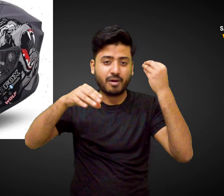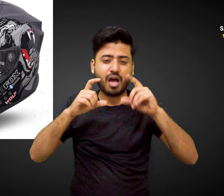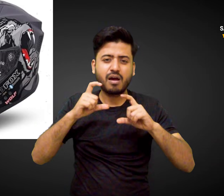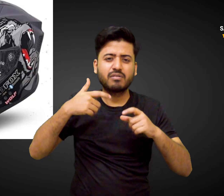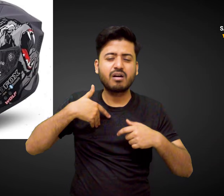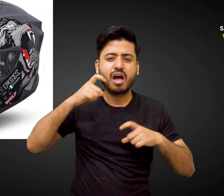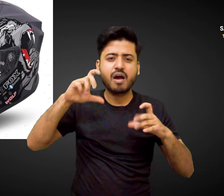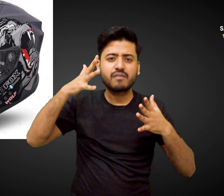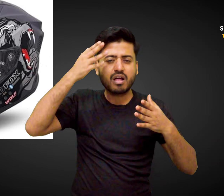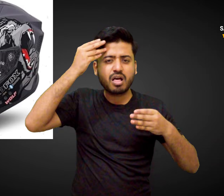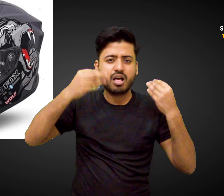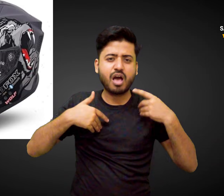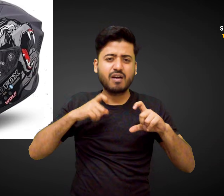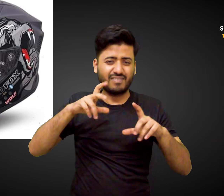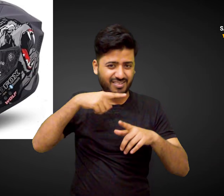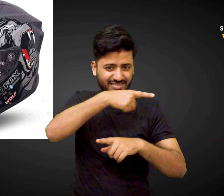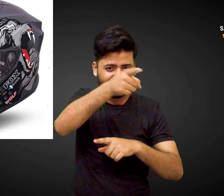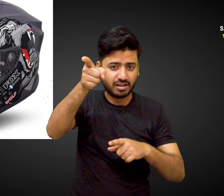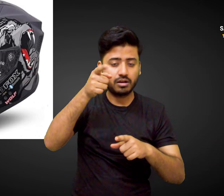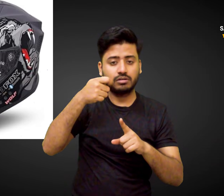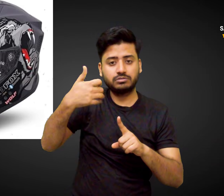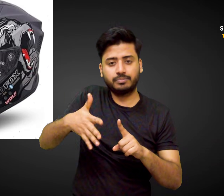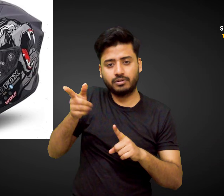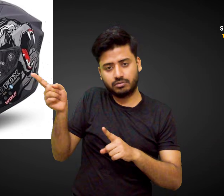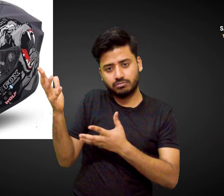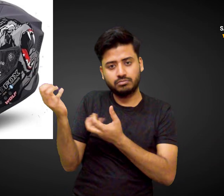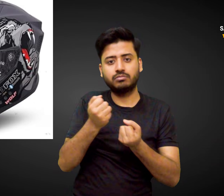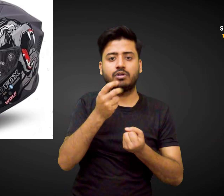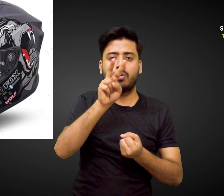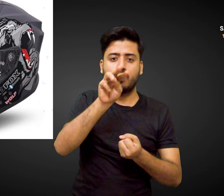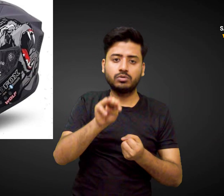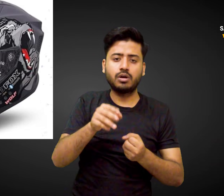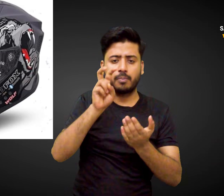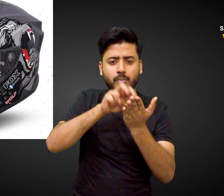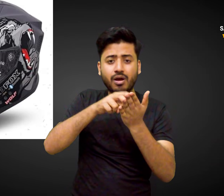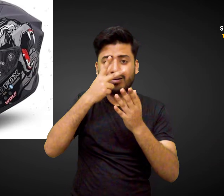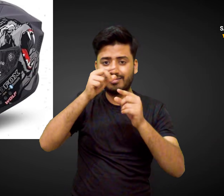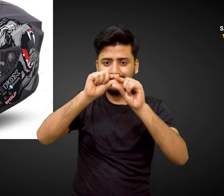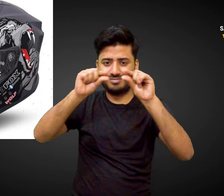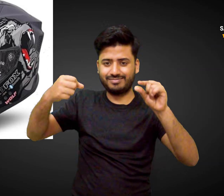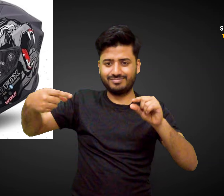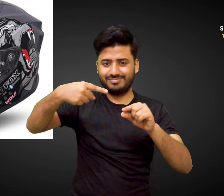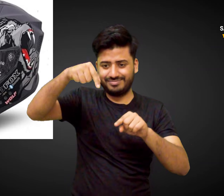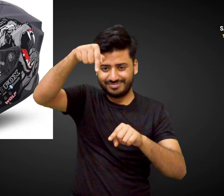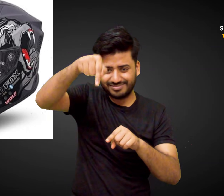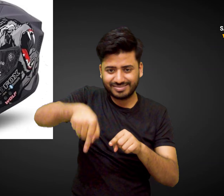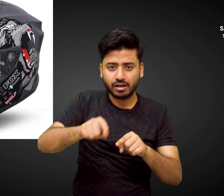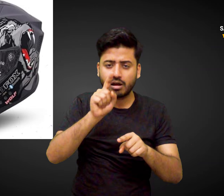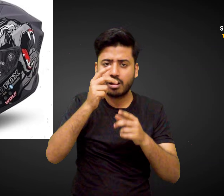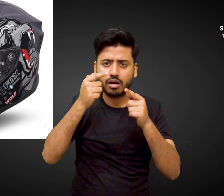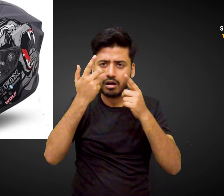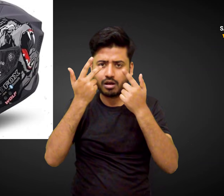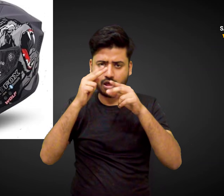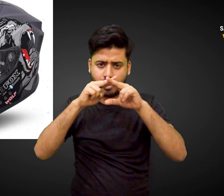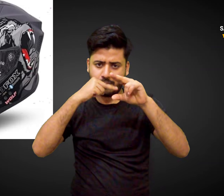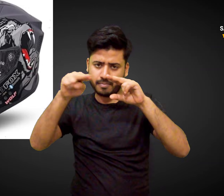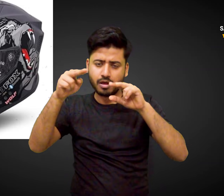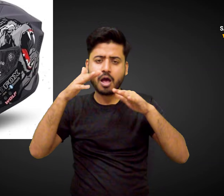loss, but daily, prolonged use of tight-fitting headwear can cause breakage, scalp irritation, and flattened